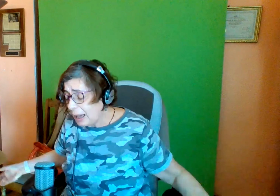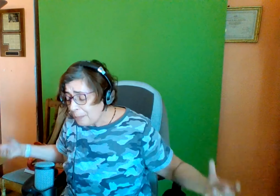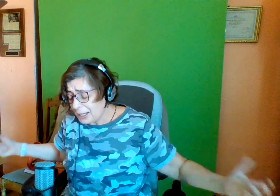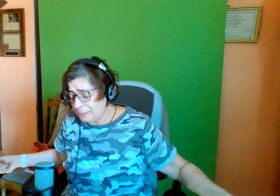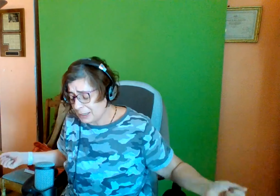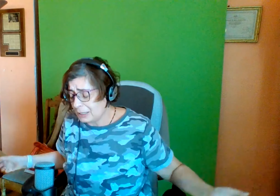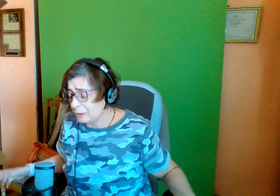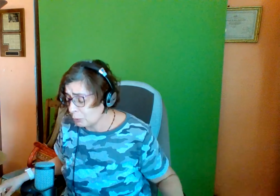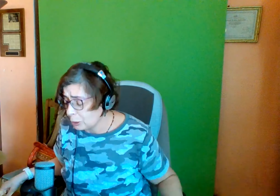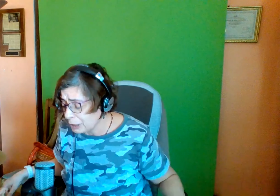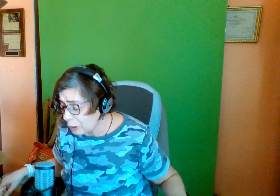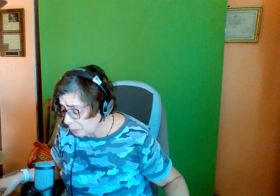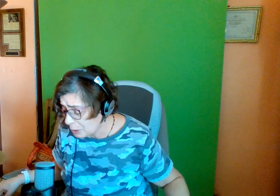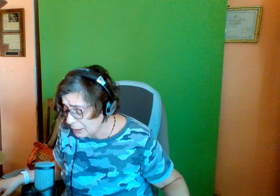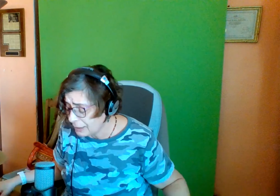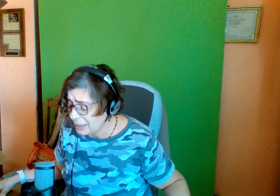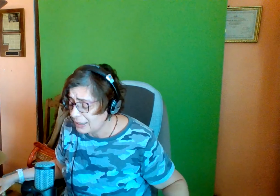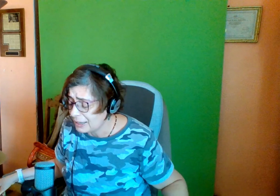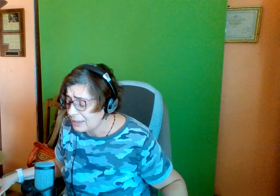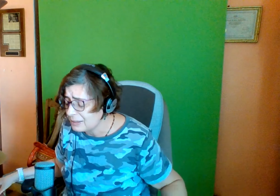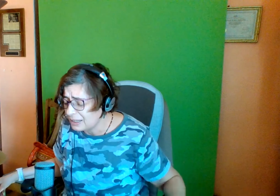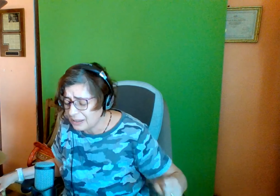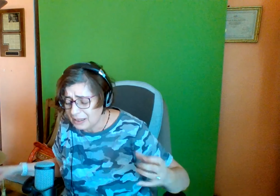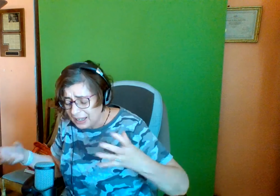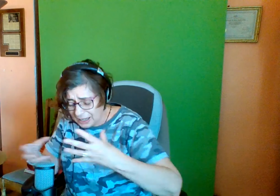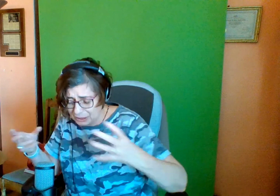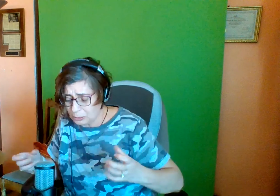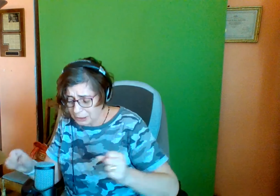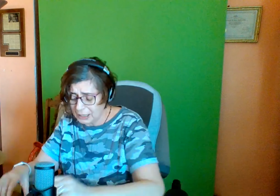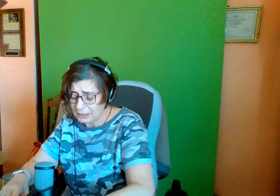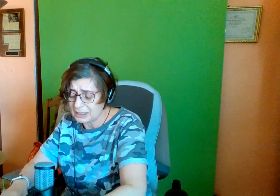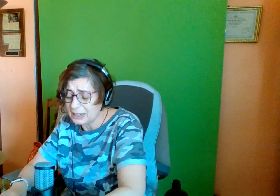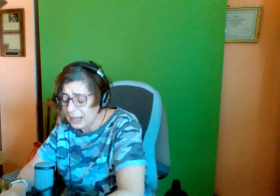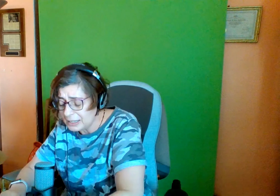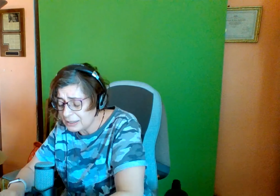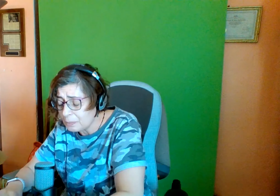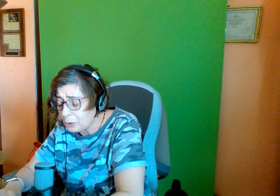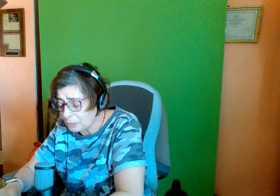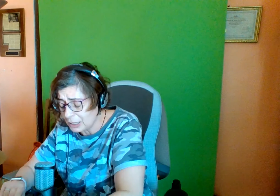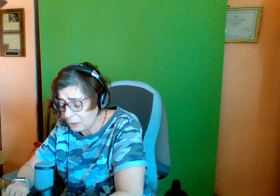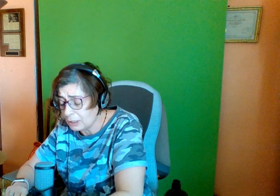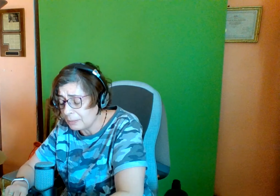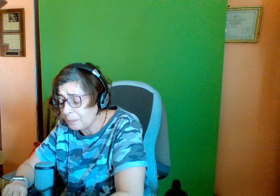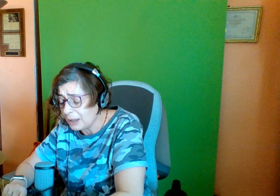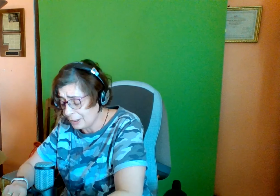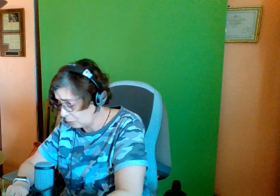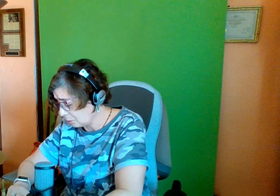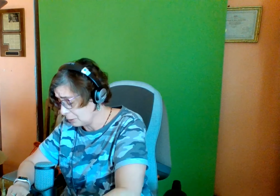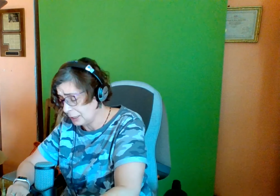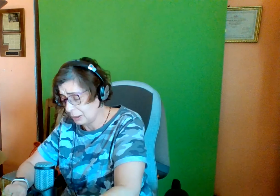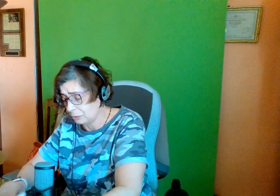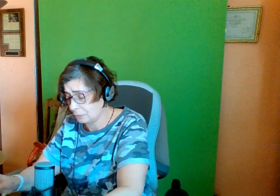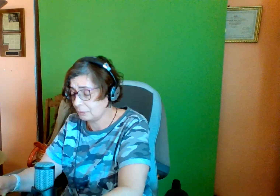sea ampliamente difundido por la comunidad y que este acceso mental se realice por medio de